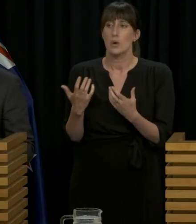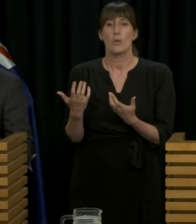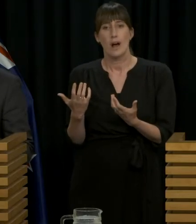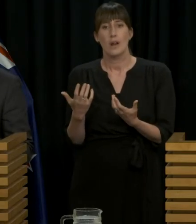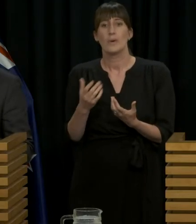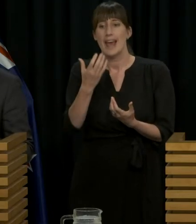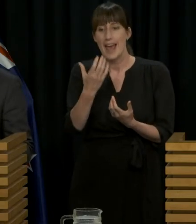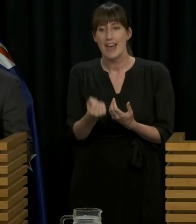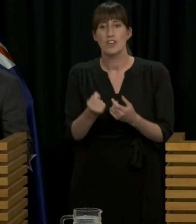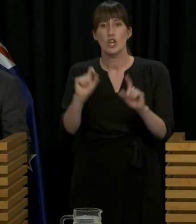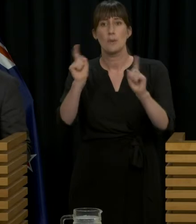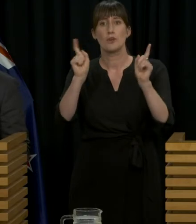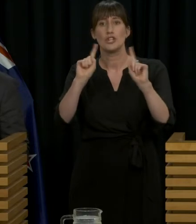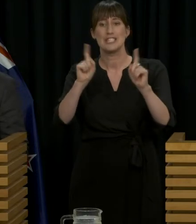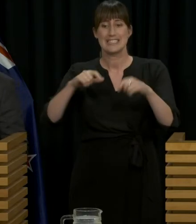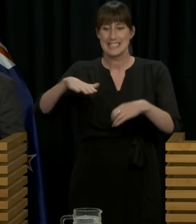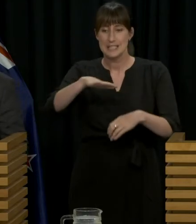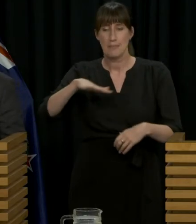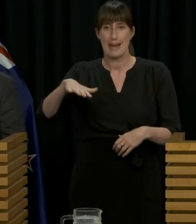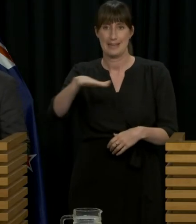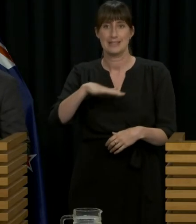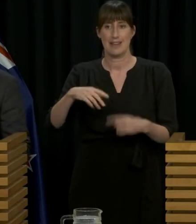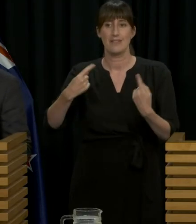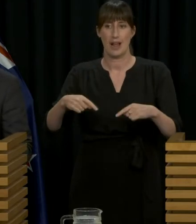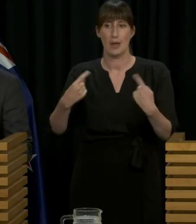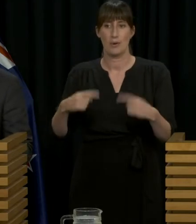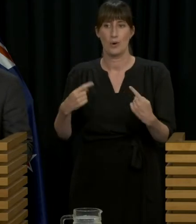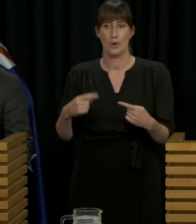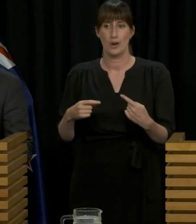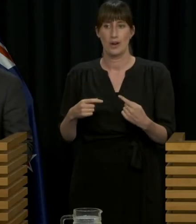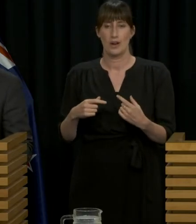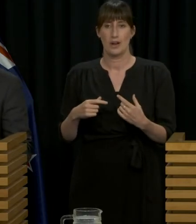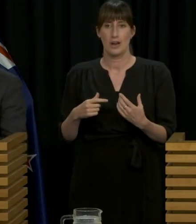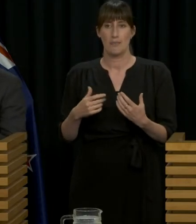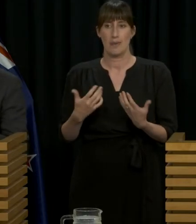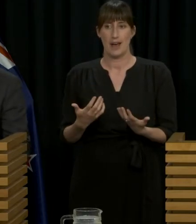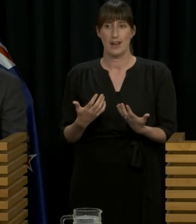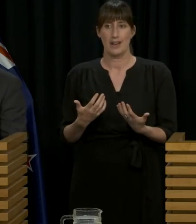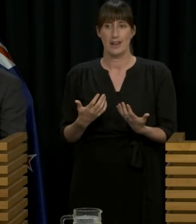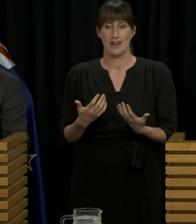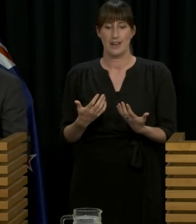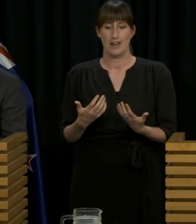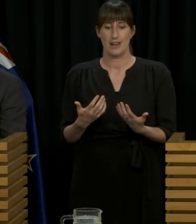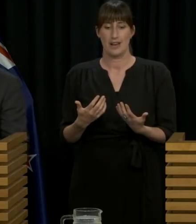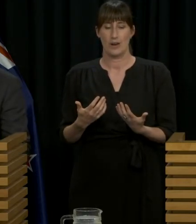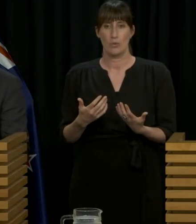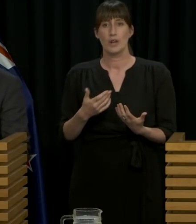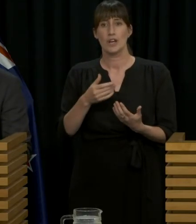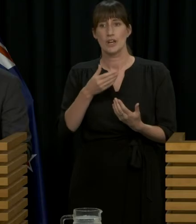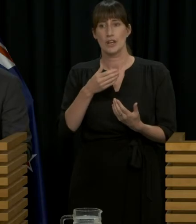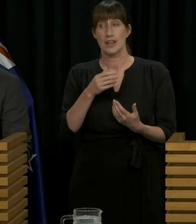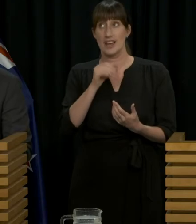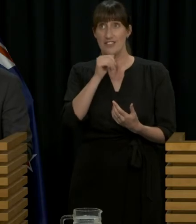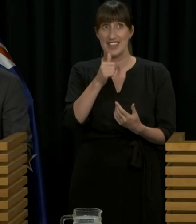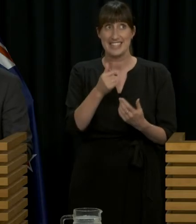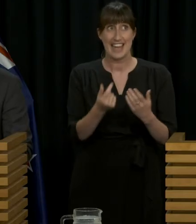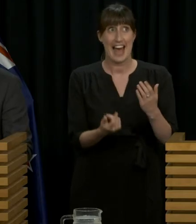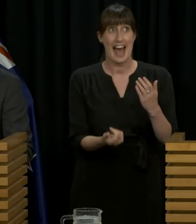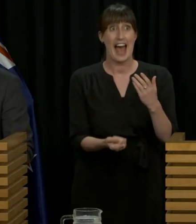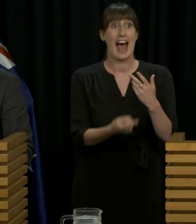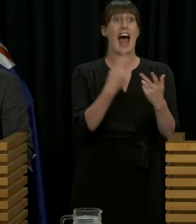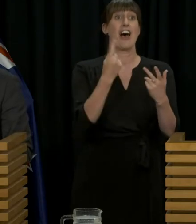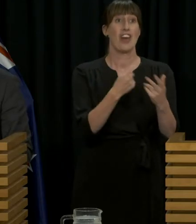there was an emergency and we absolutely needed to use it, then of course we could. But at the moment, we'll make the choice to add that as part of the contingency. So